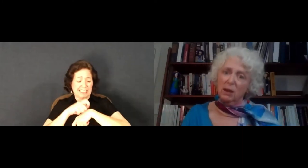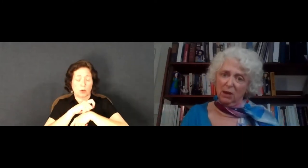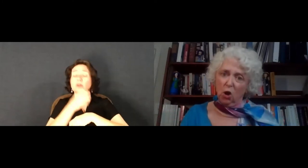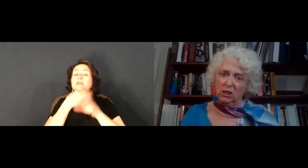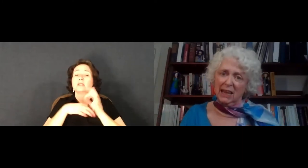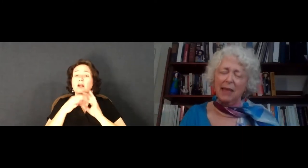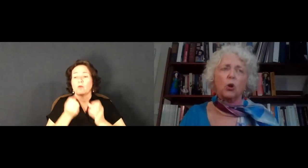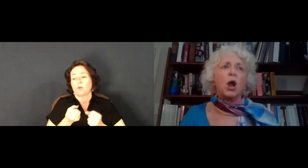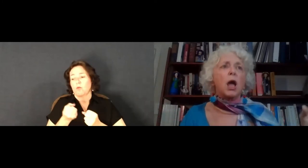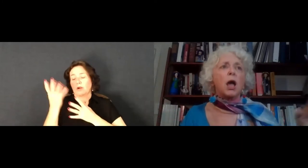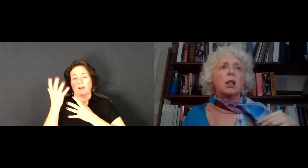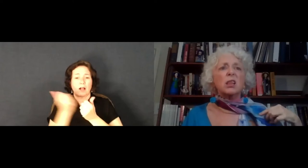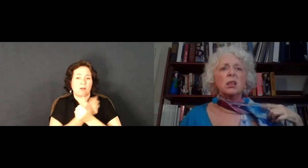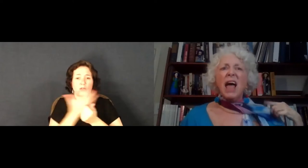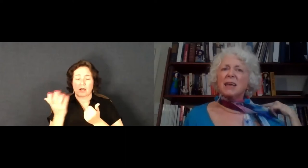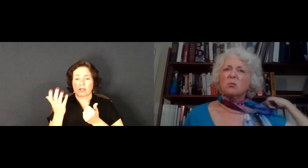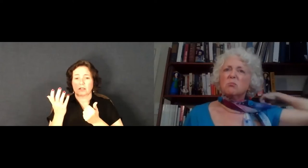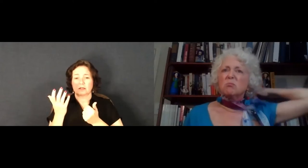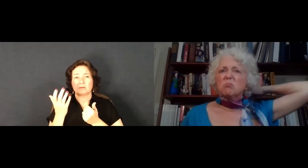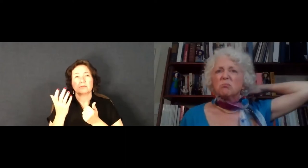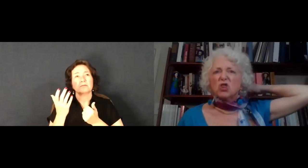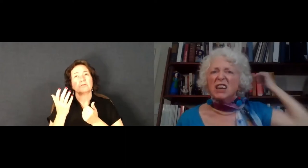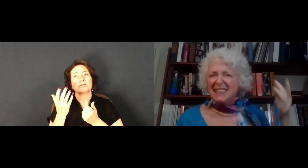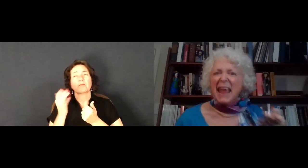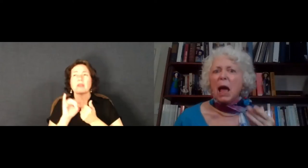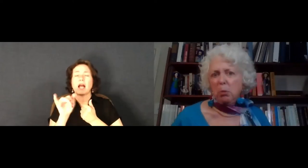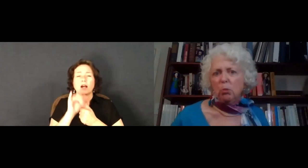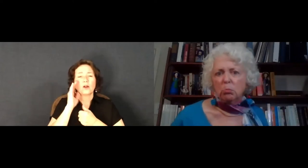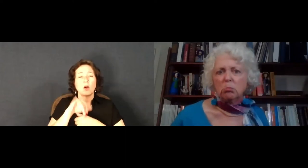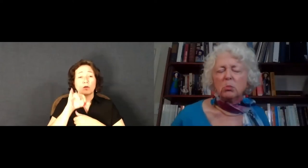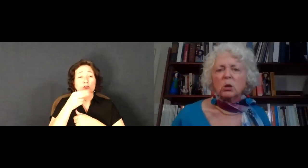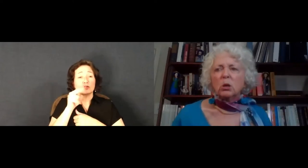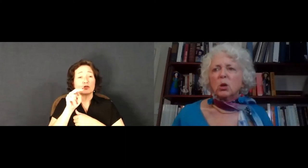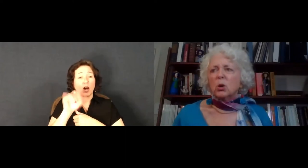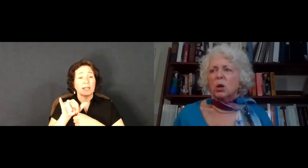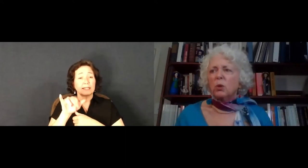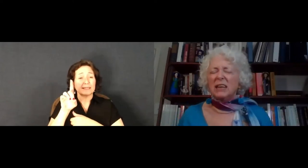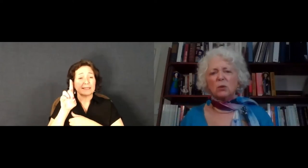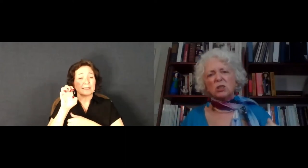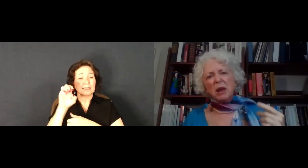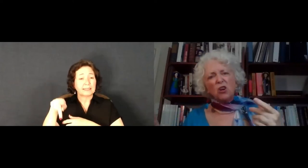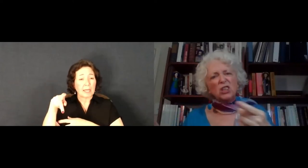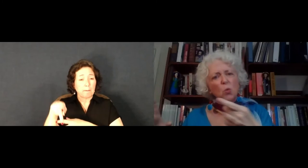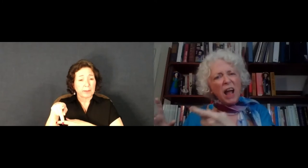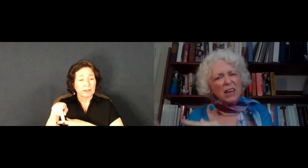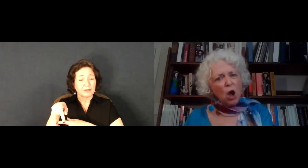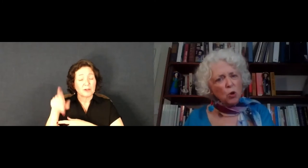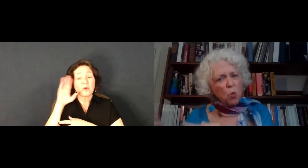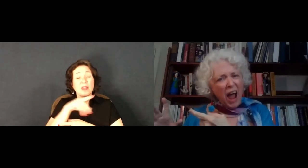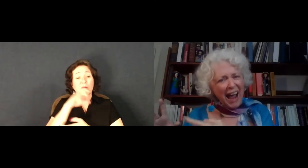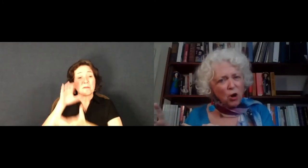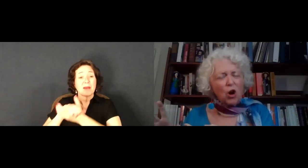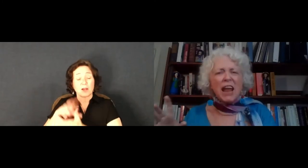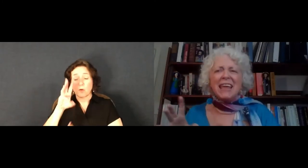get rid of it altogether. Like Johnny Depp. When he was married to